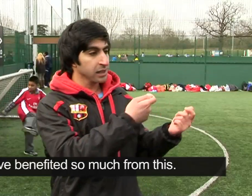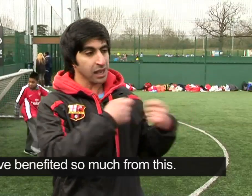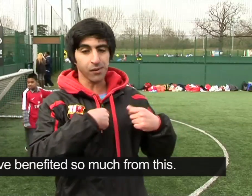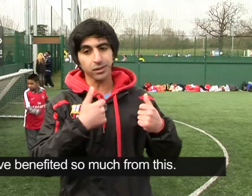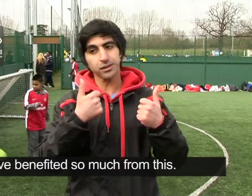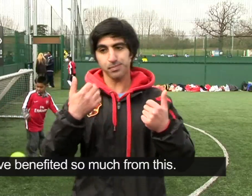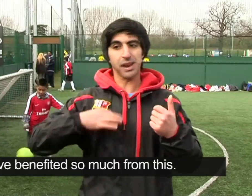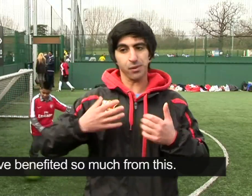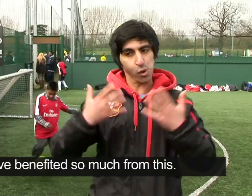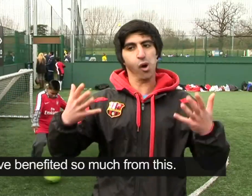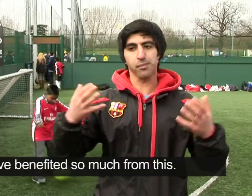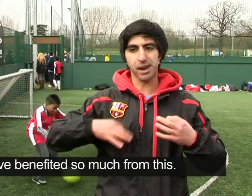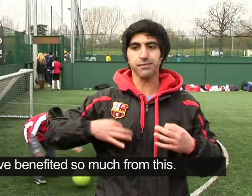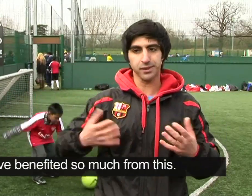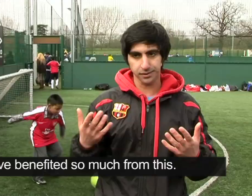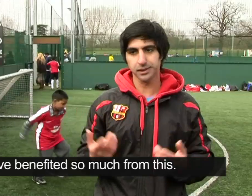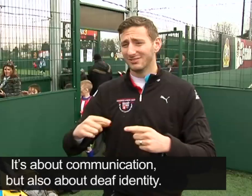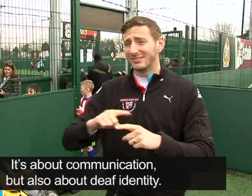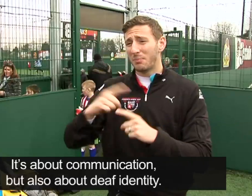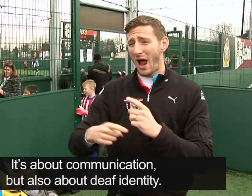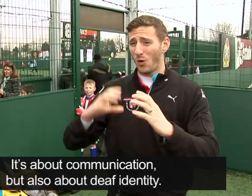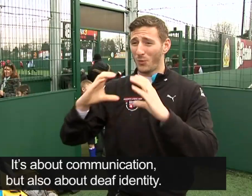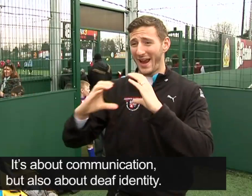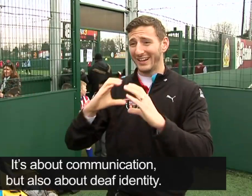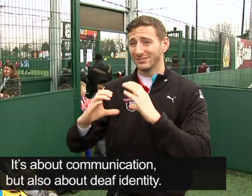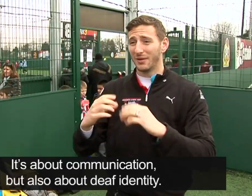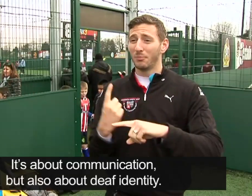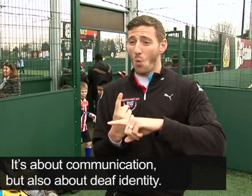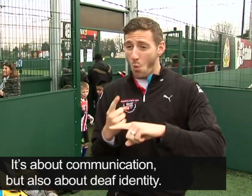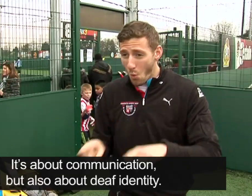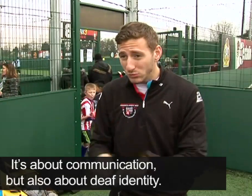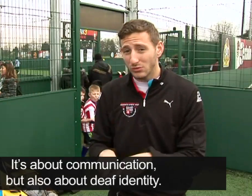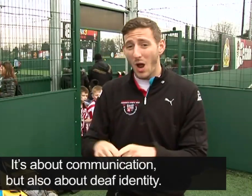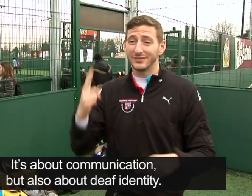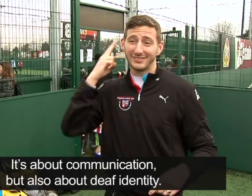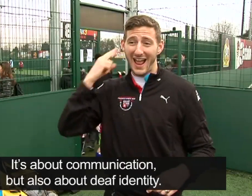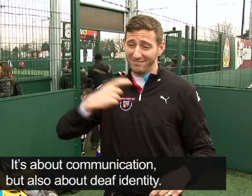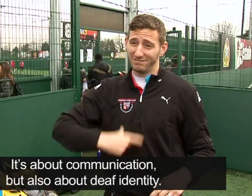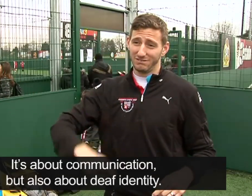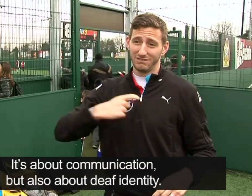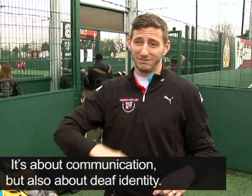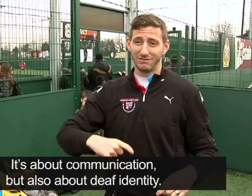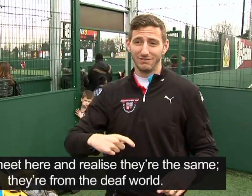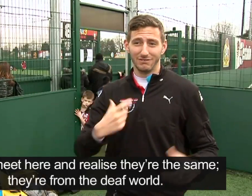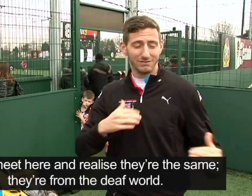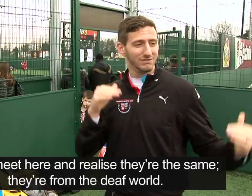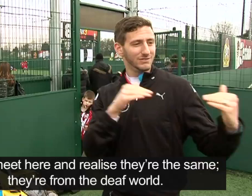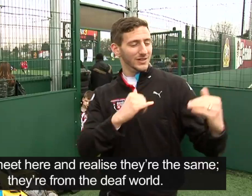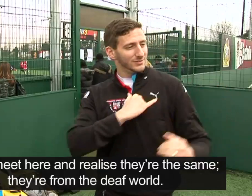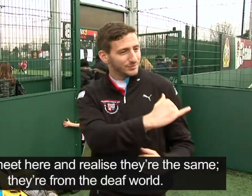love. I've benefited so much from this. It's about communication, but also about deaf identity. People meet here and realise they're the